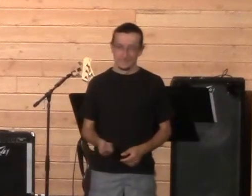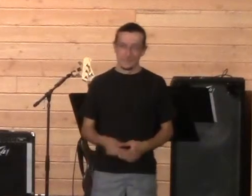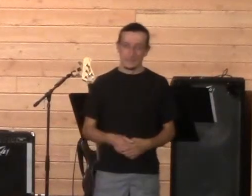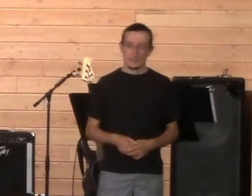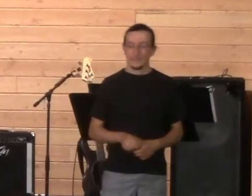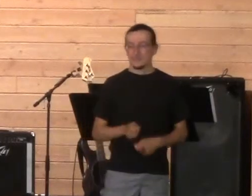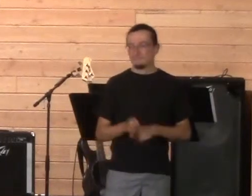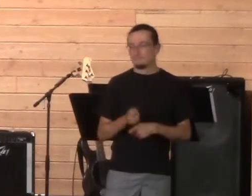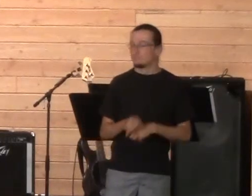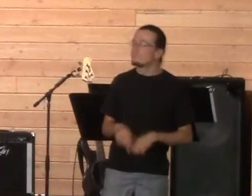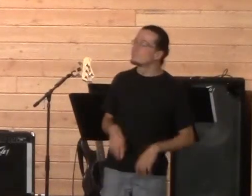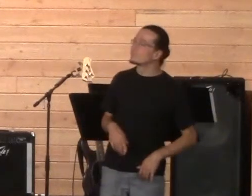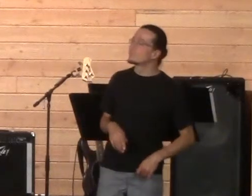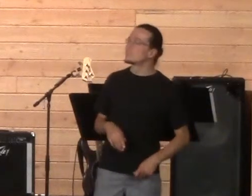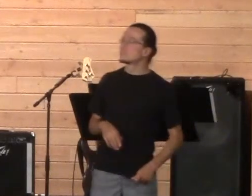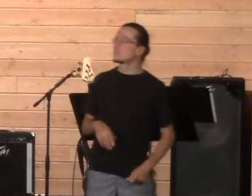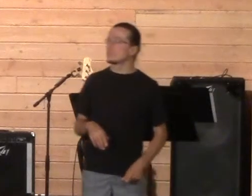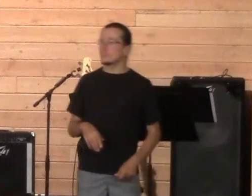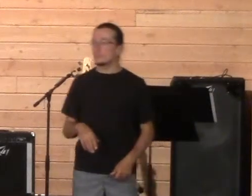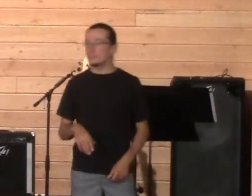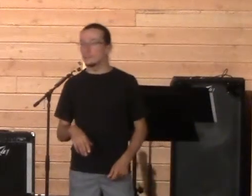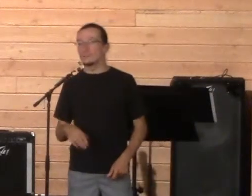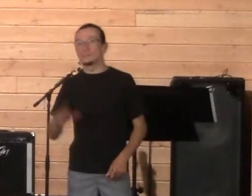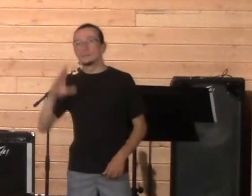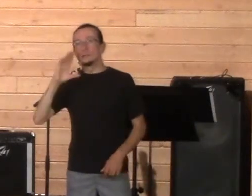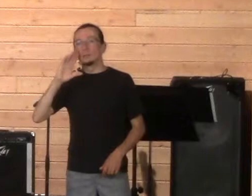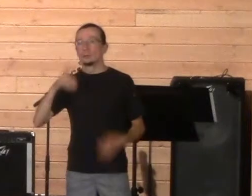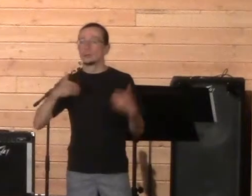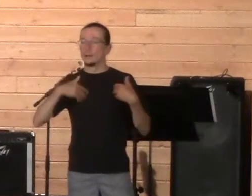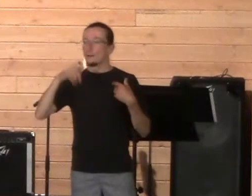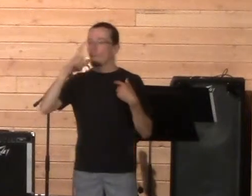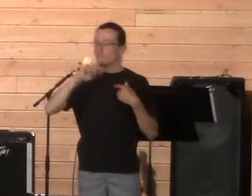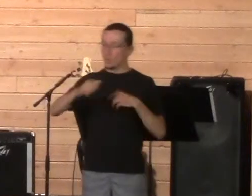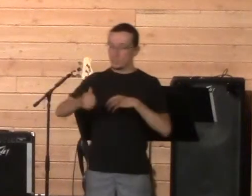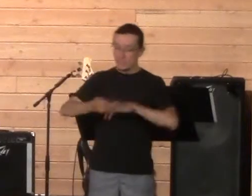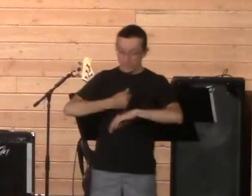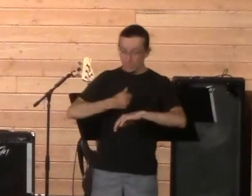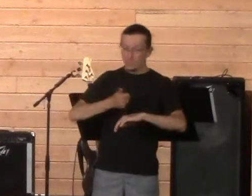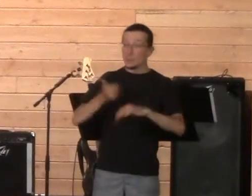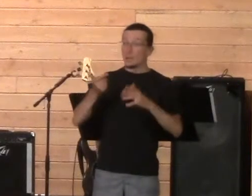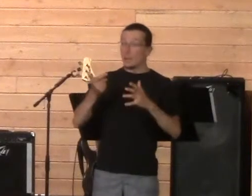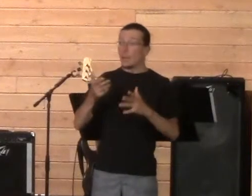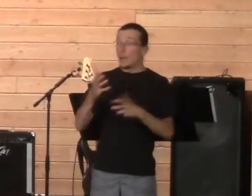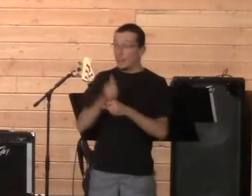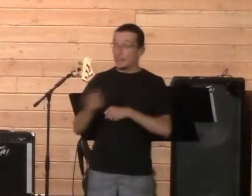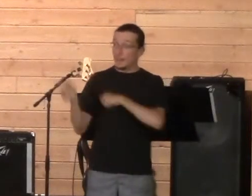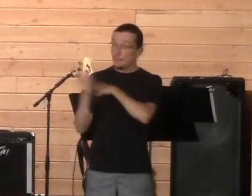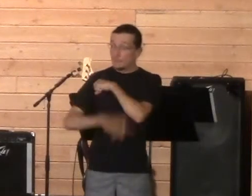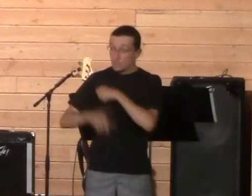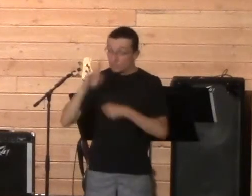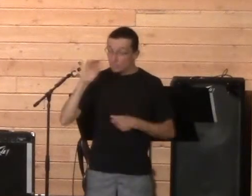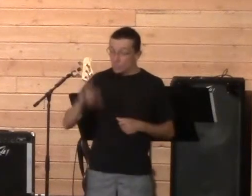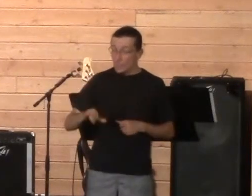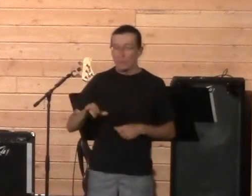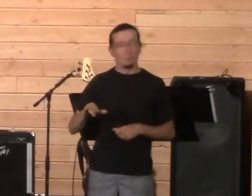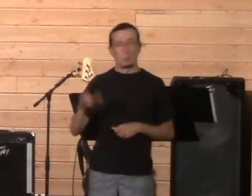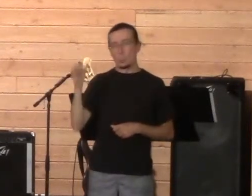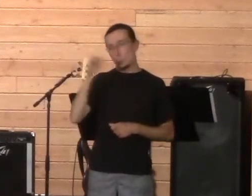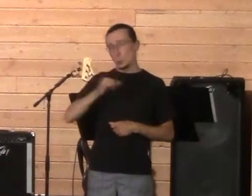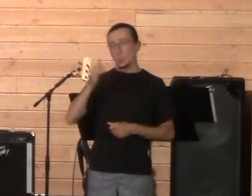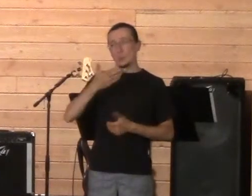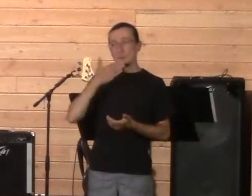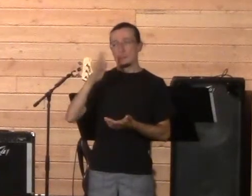You know, I was just like, to be falsely accused and then punished for it. was a bad moment in my